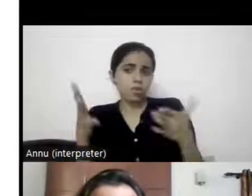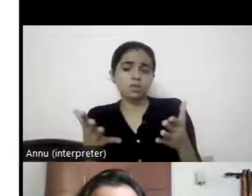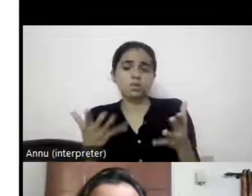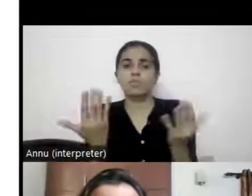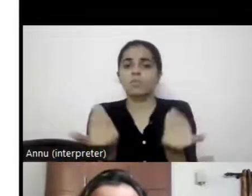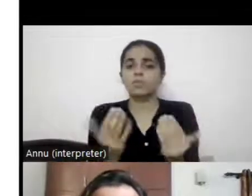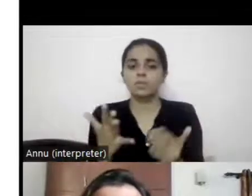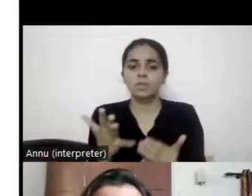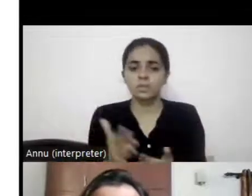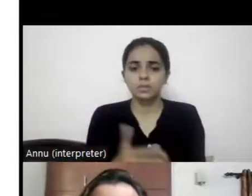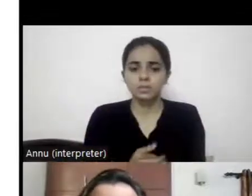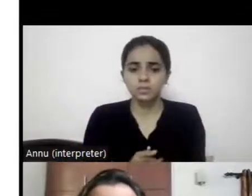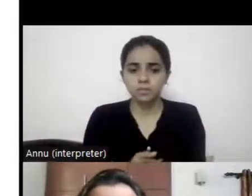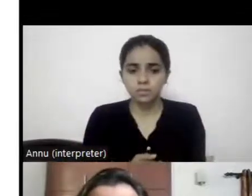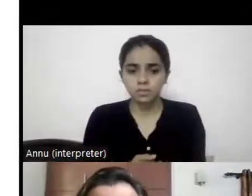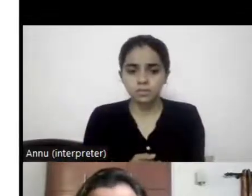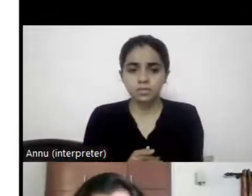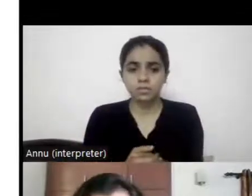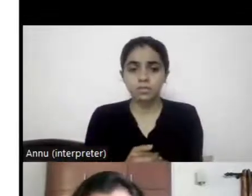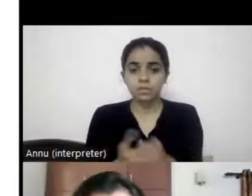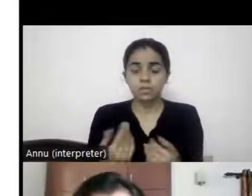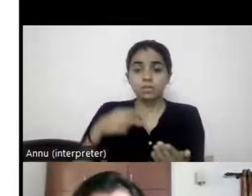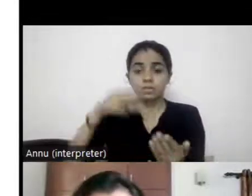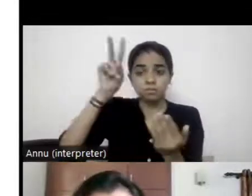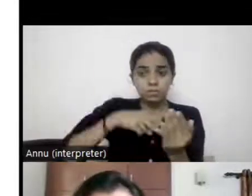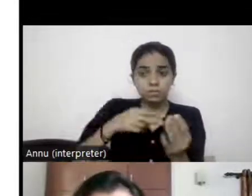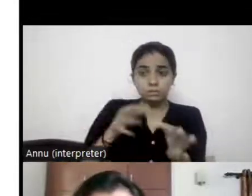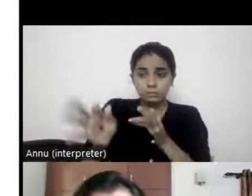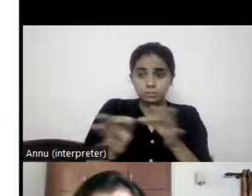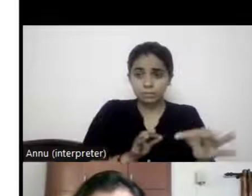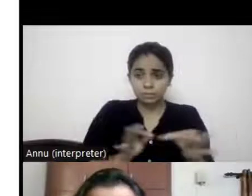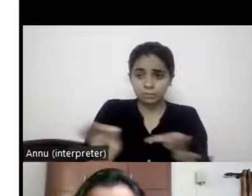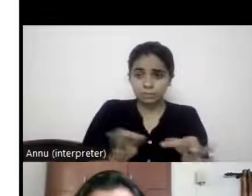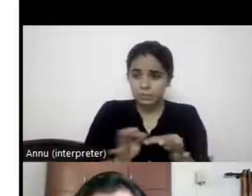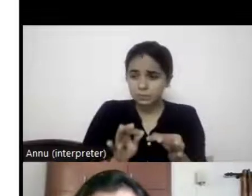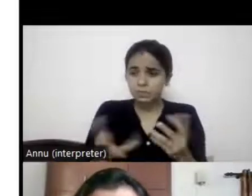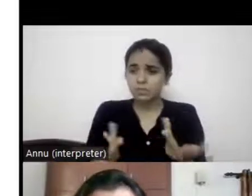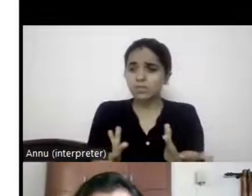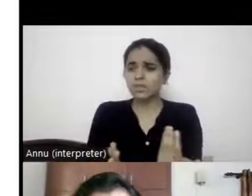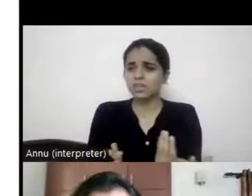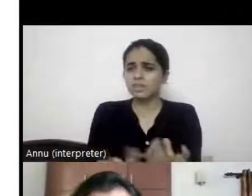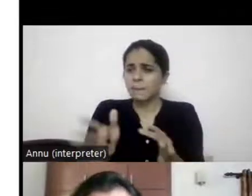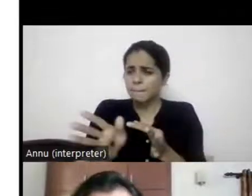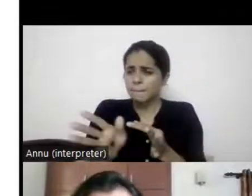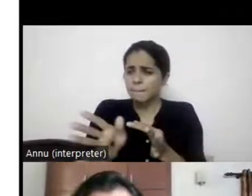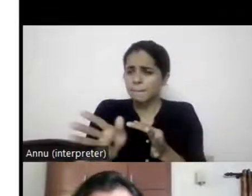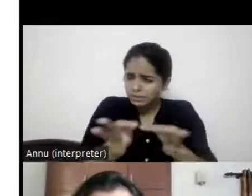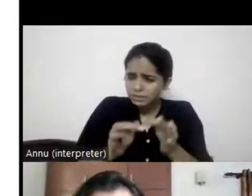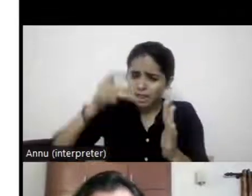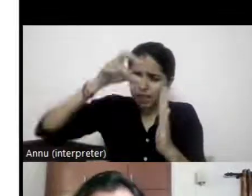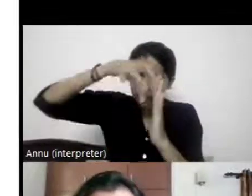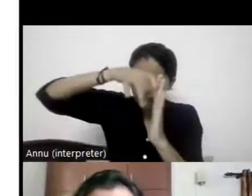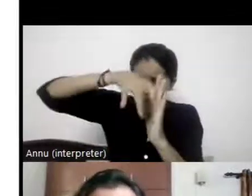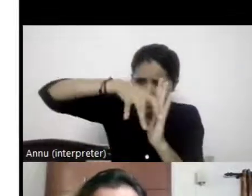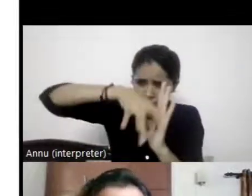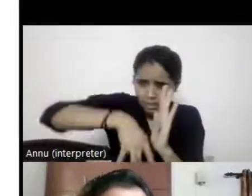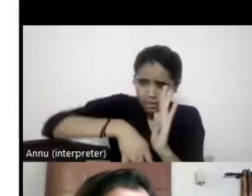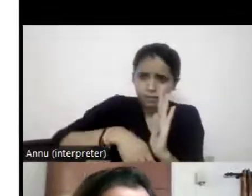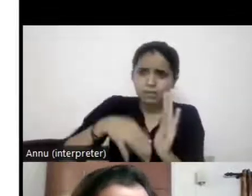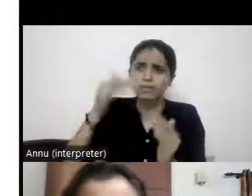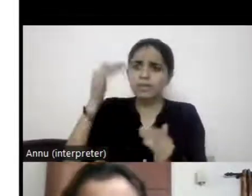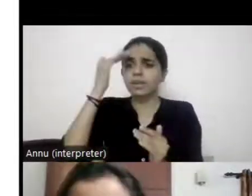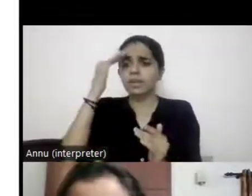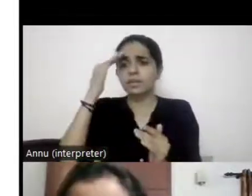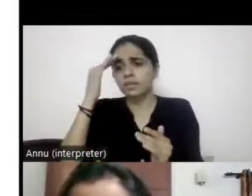are trying to make you rethink, make us all rethink. So when we are